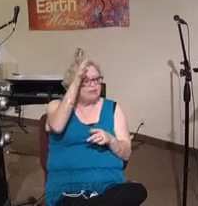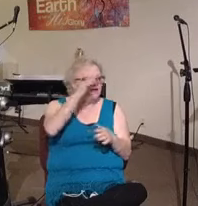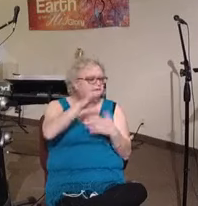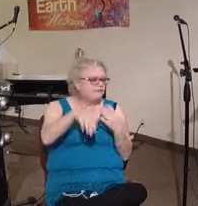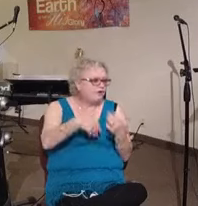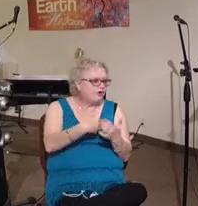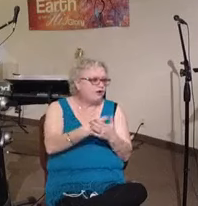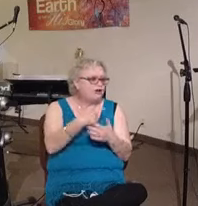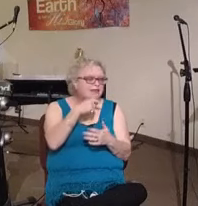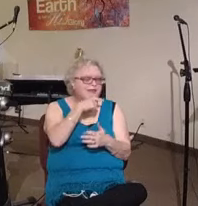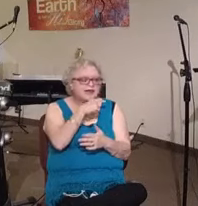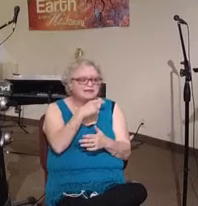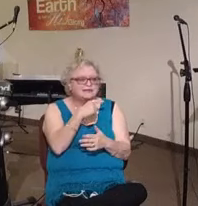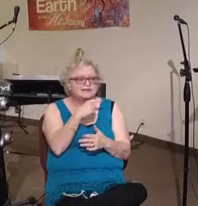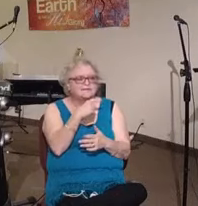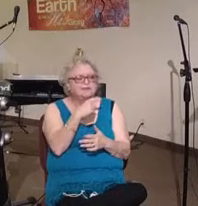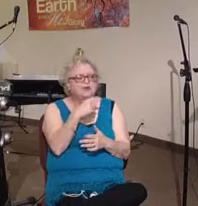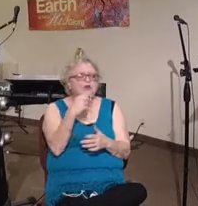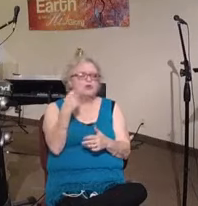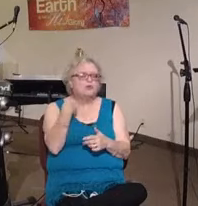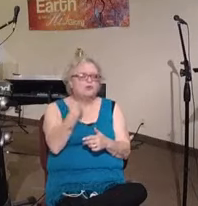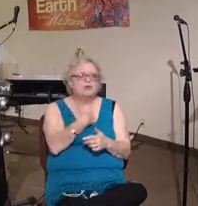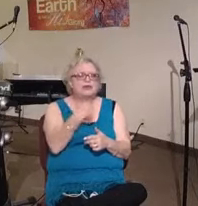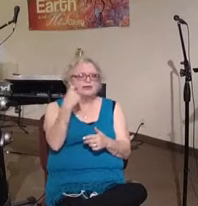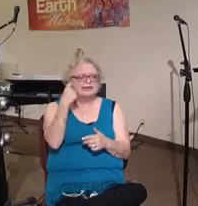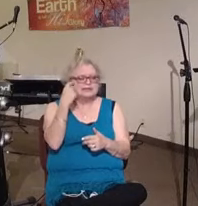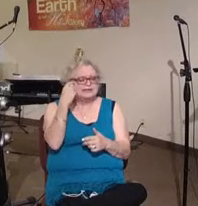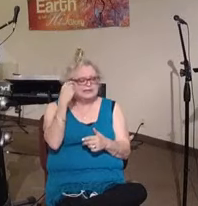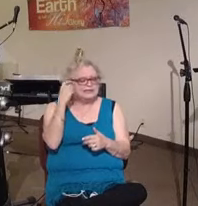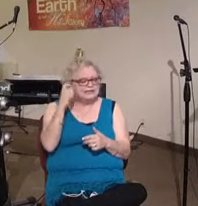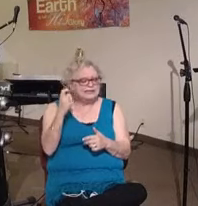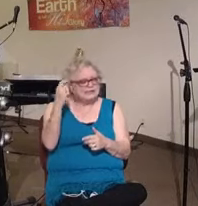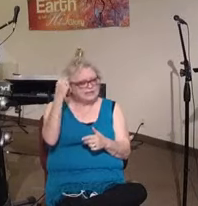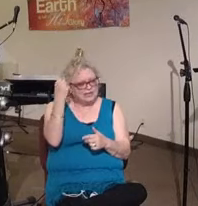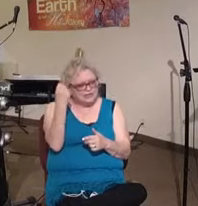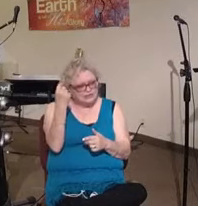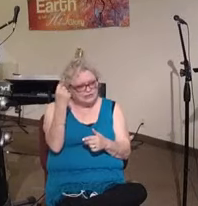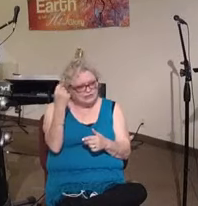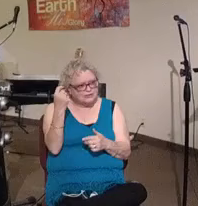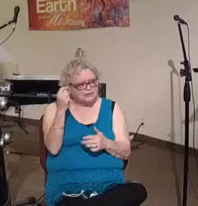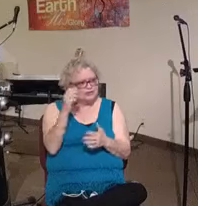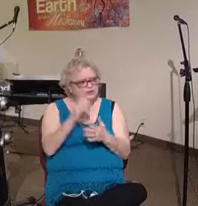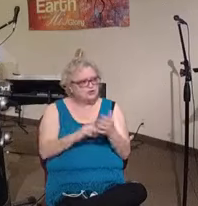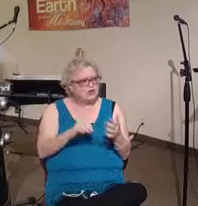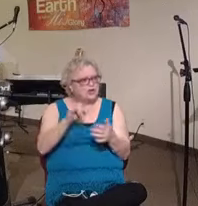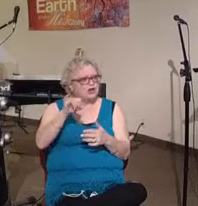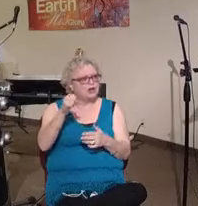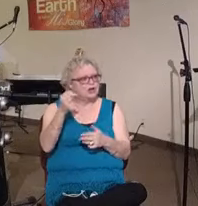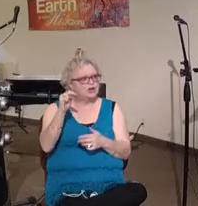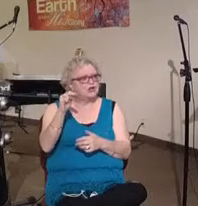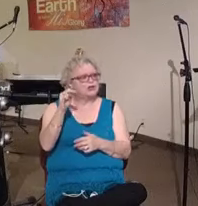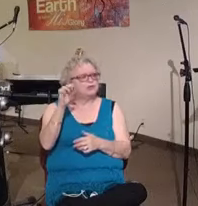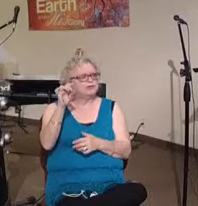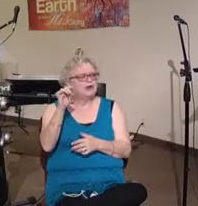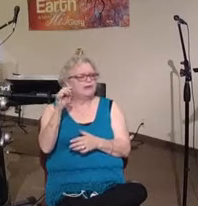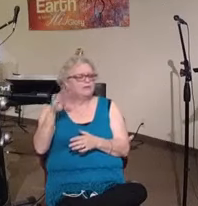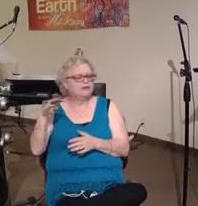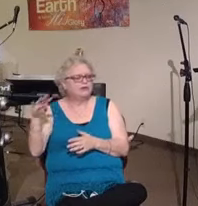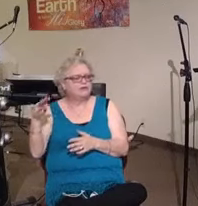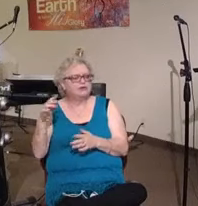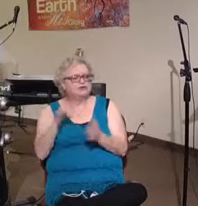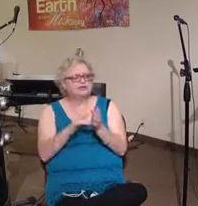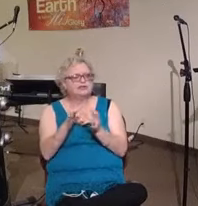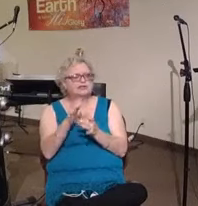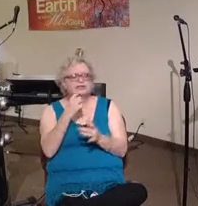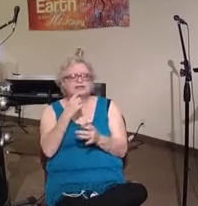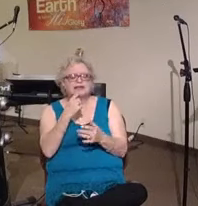all lies. And we need to understand out of John chapter 8, verse 44, Jesus said this.